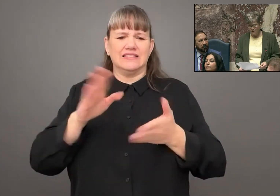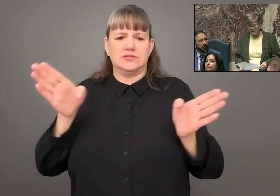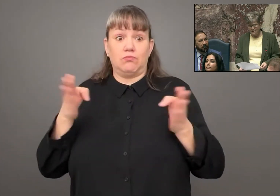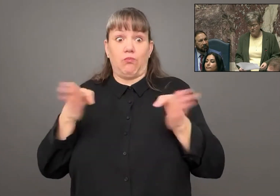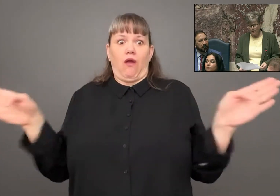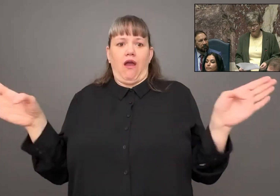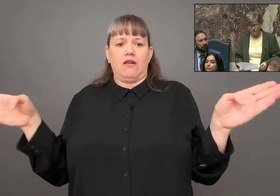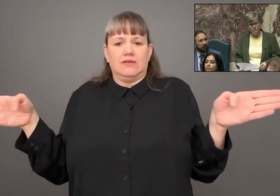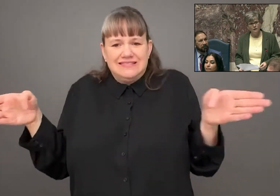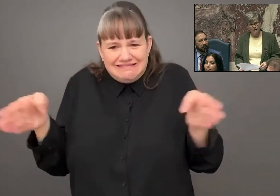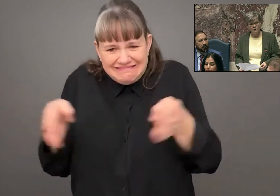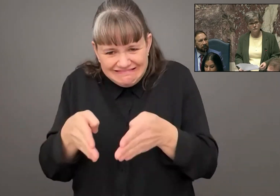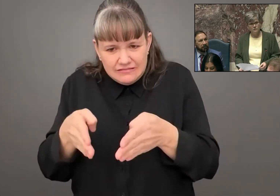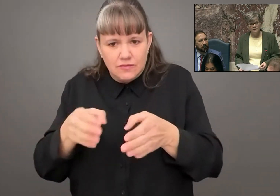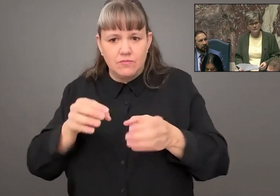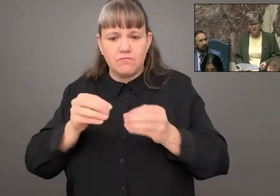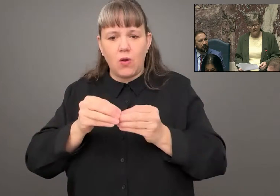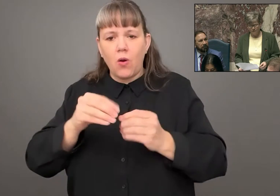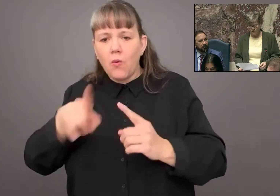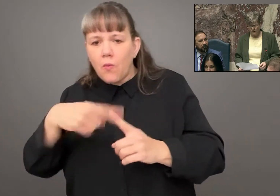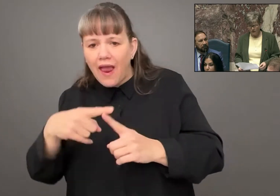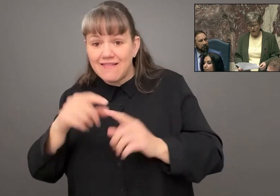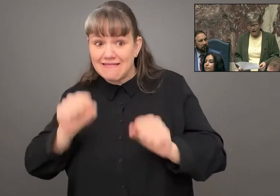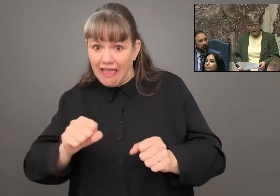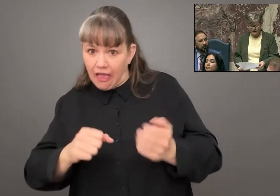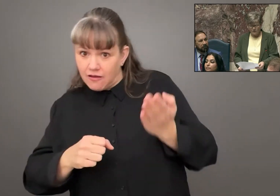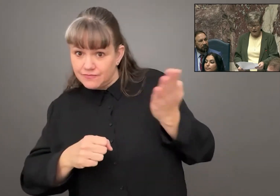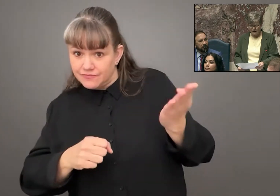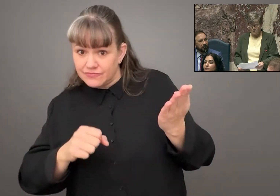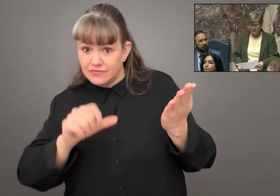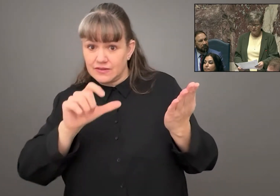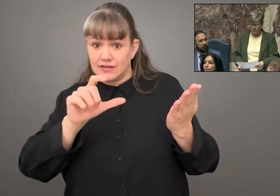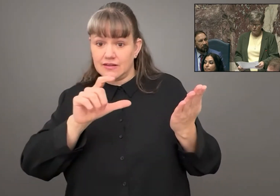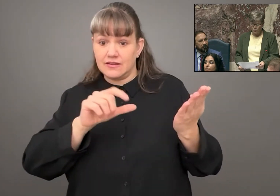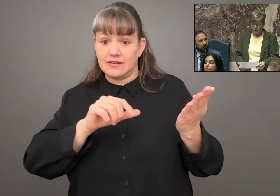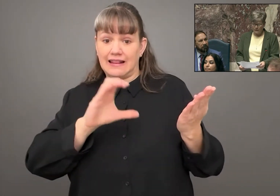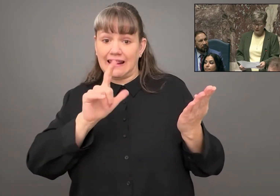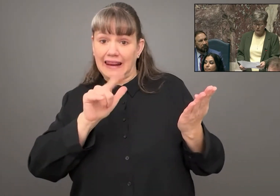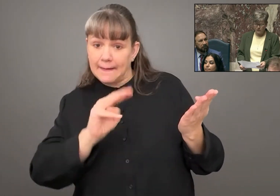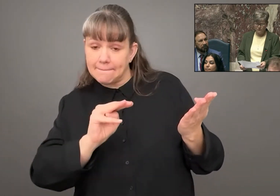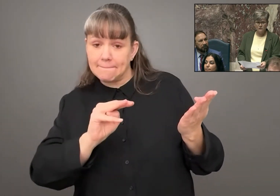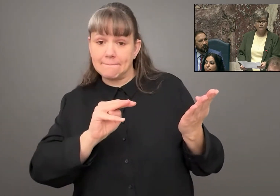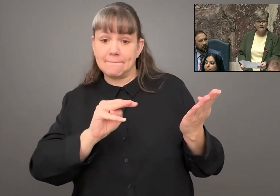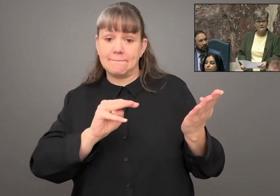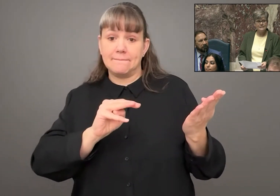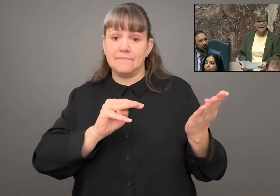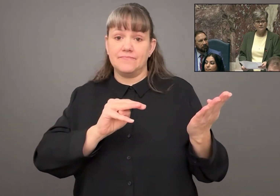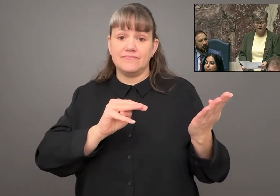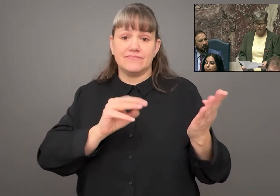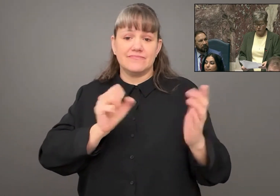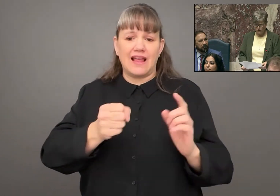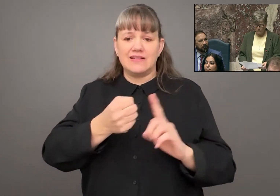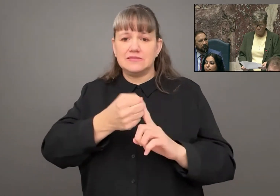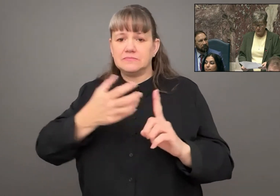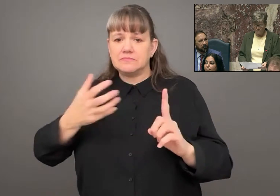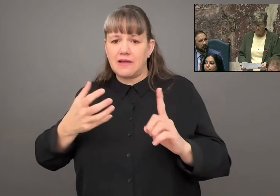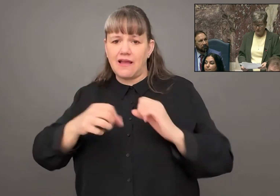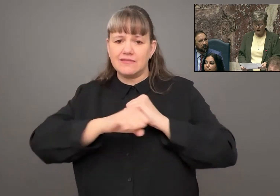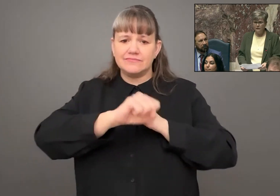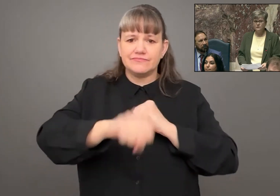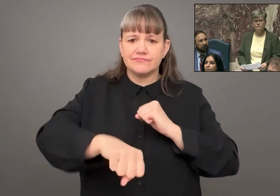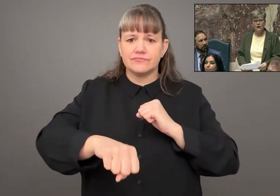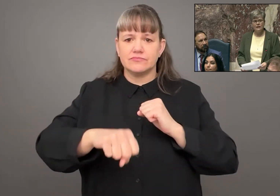can be amended to include a health services claim, expand disclosure obligations for defendants and their